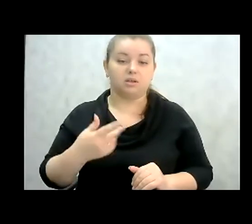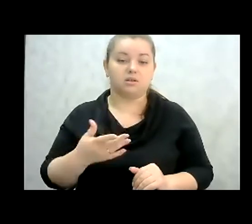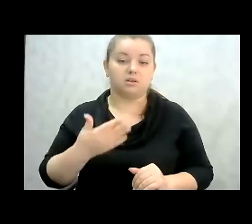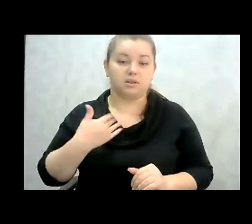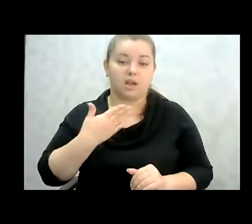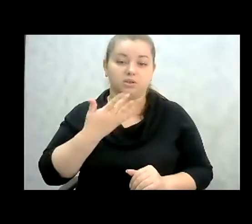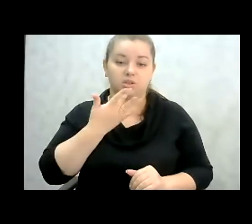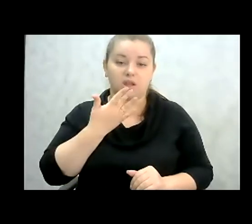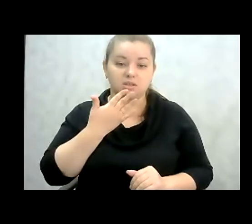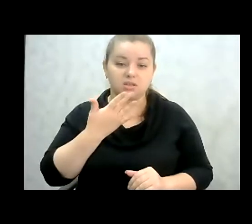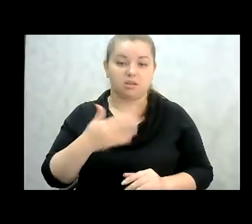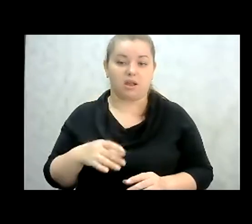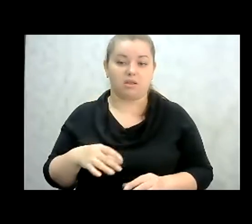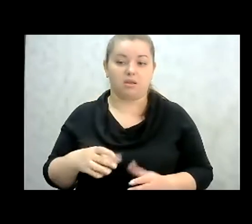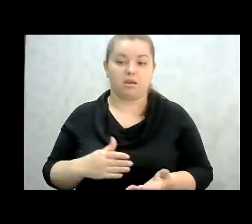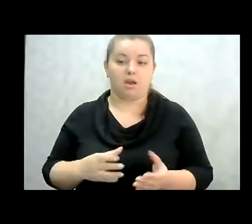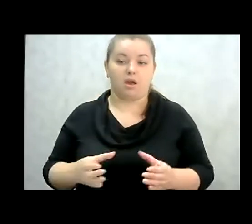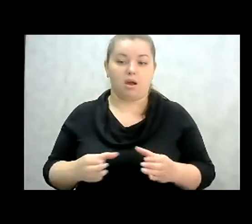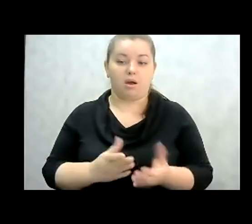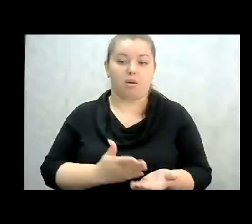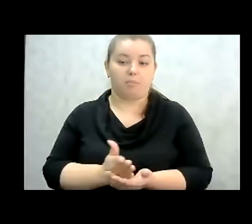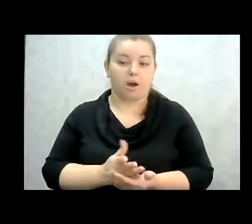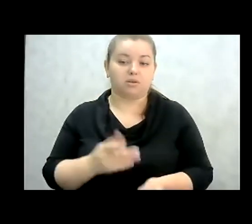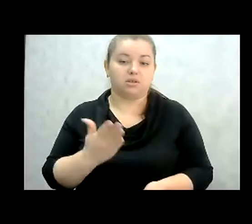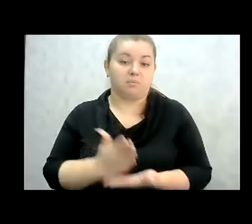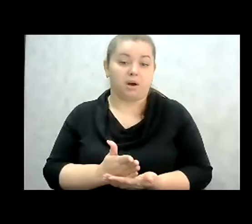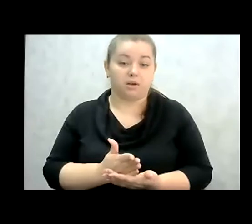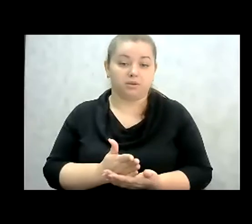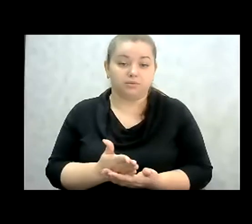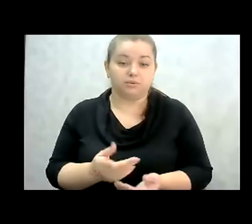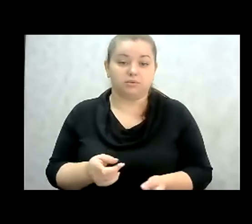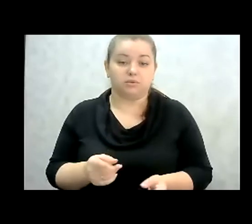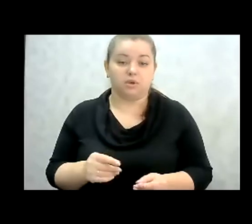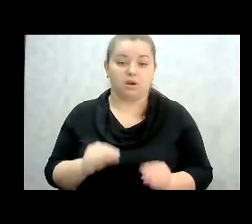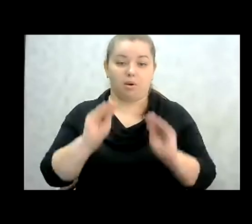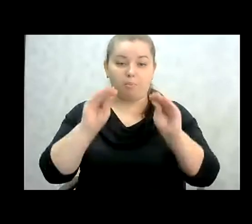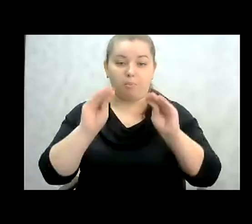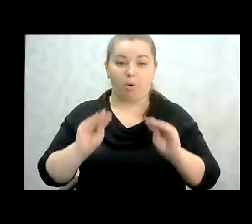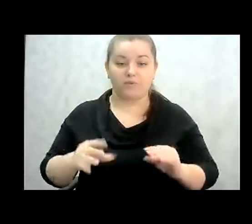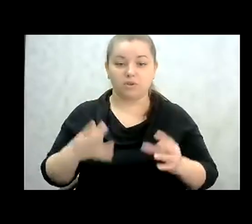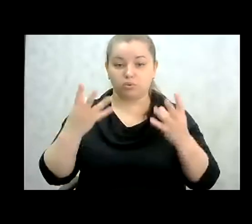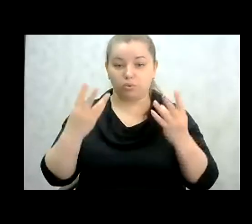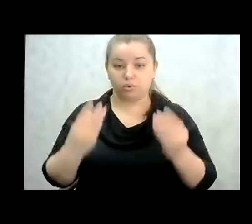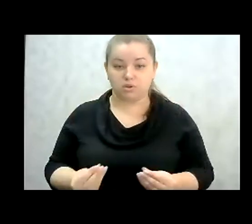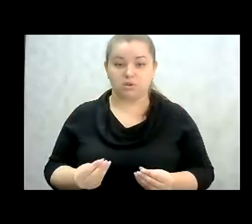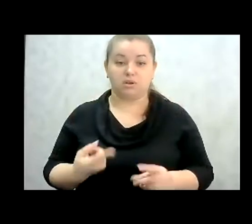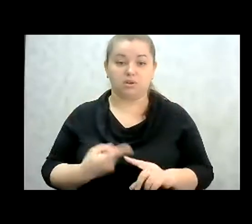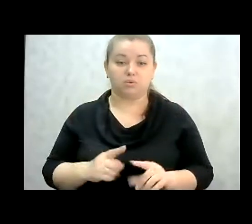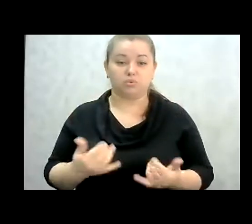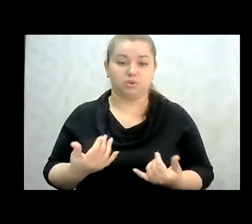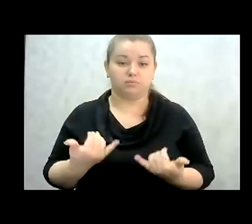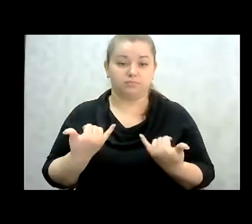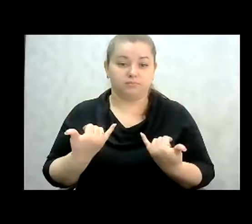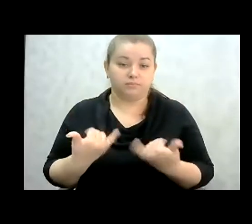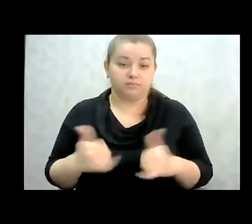properly because of multi-partisan strife. Moreover, political parties